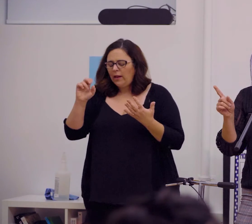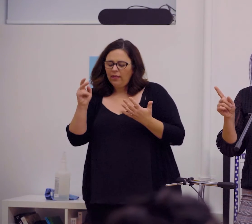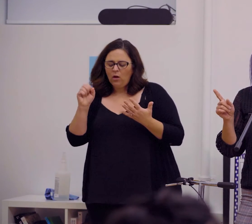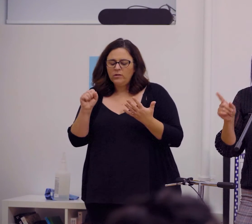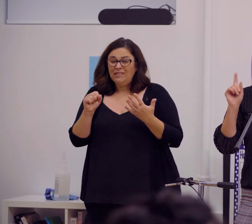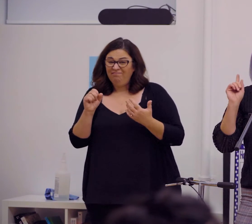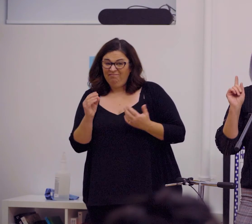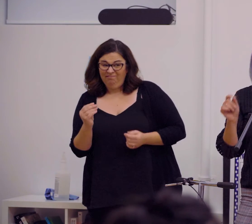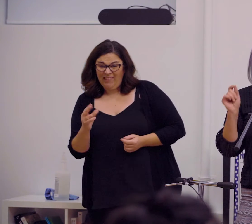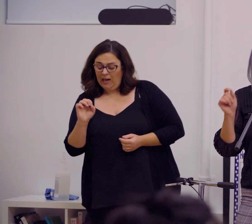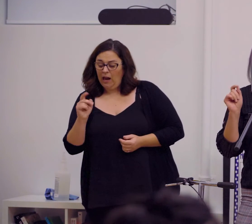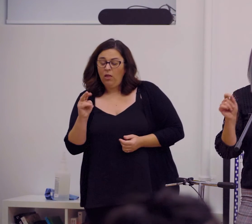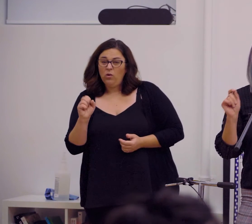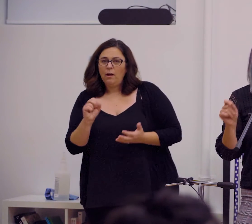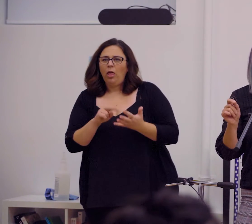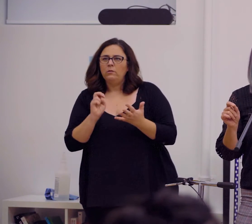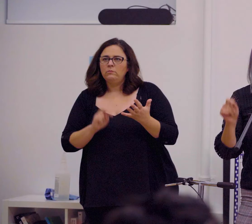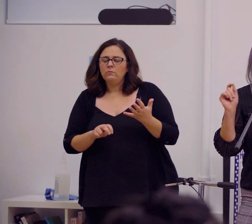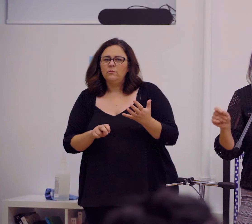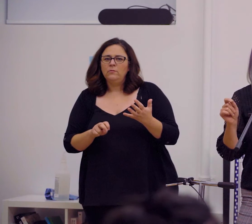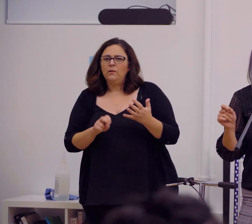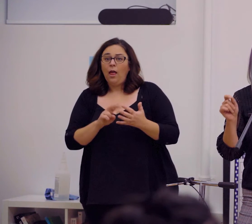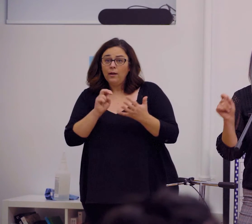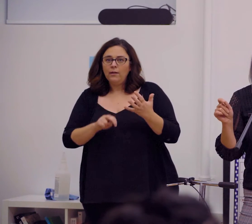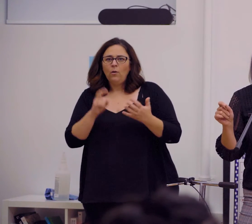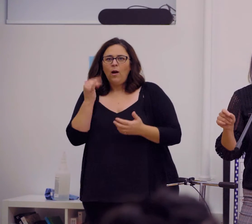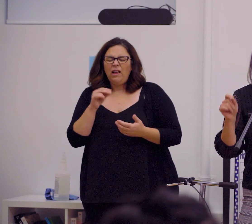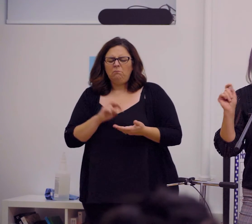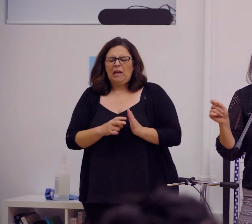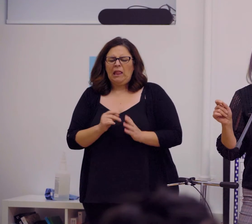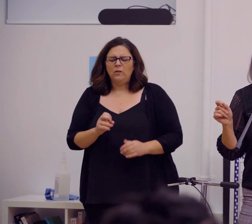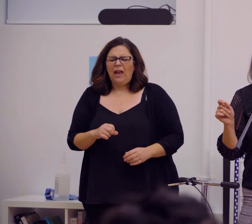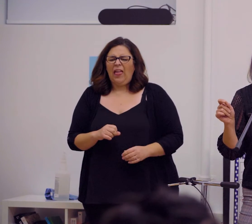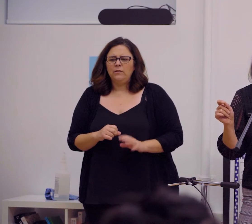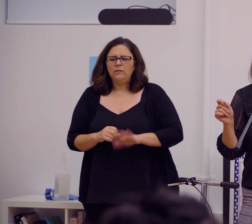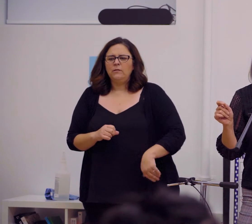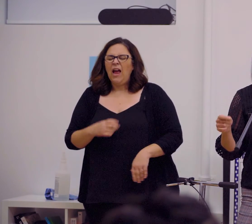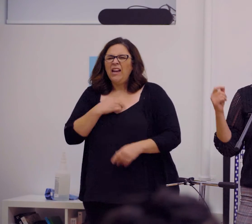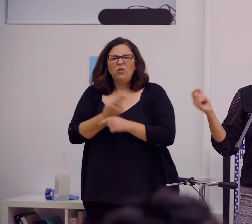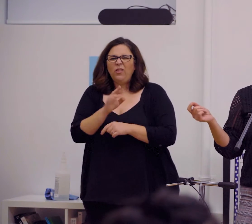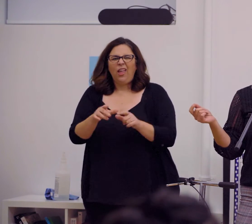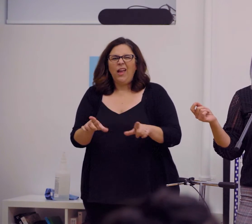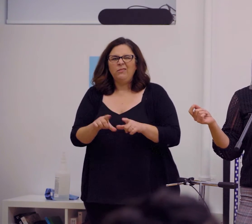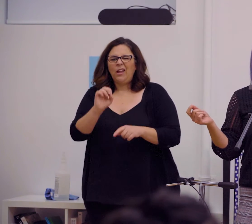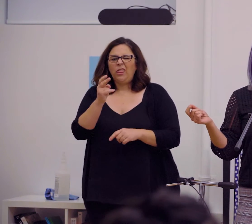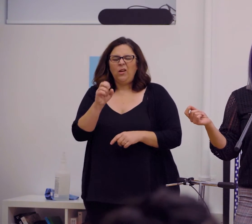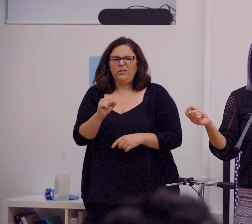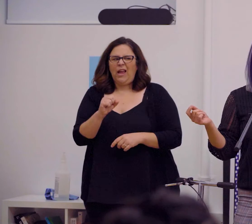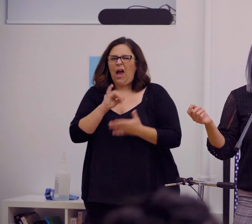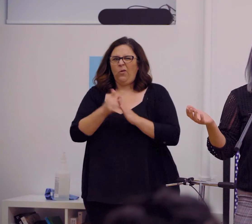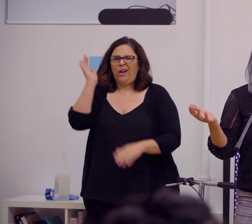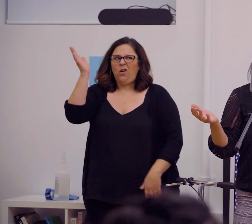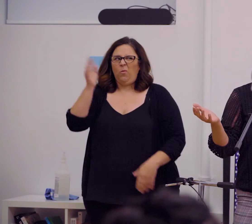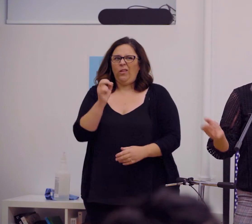which I will tell you, I literally skipped over it because I didn't know what it meant. And I'd never used it in a sentence, so how could I possibly speak